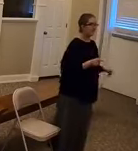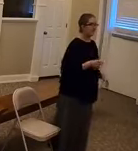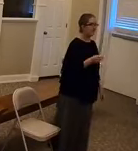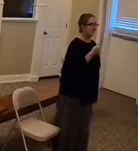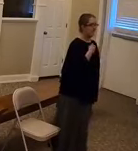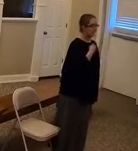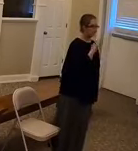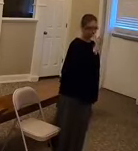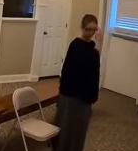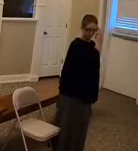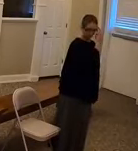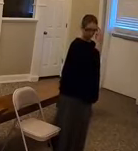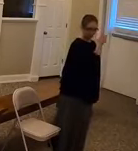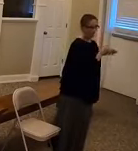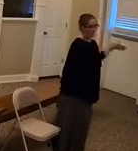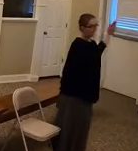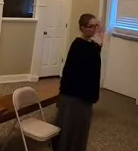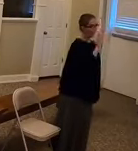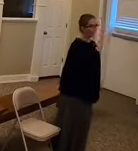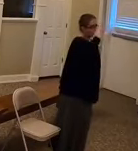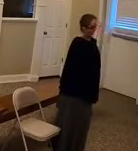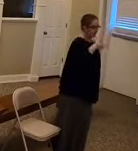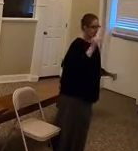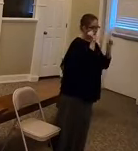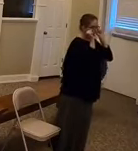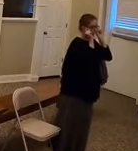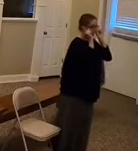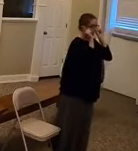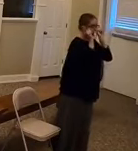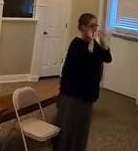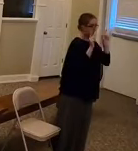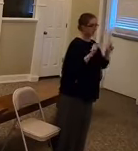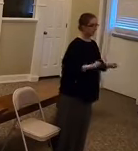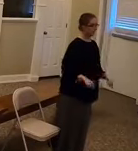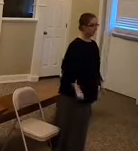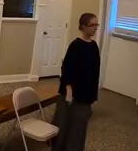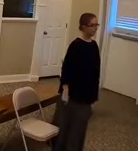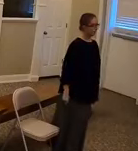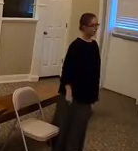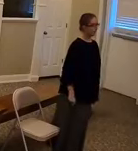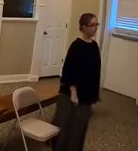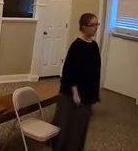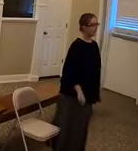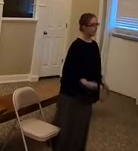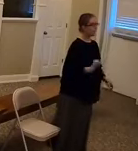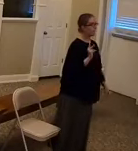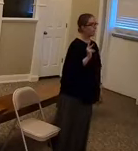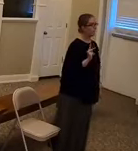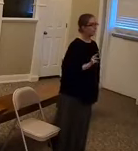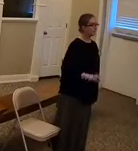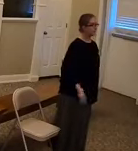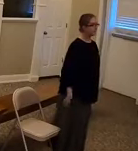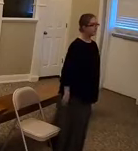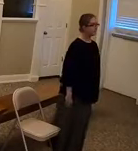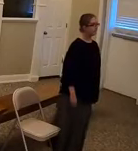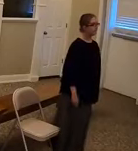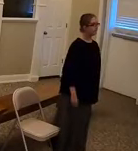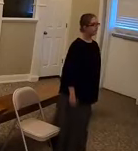am. But God is never surprised. Amen. All right.